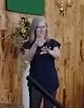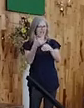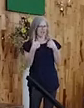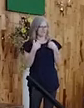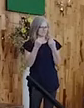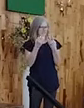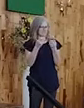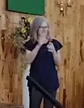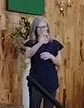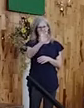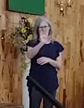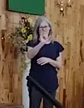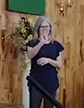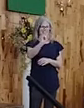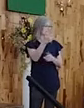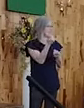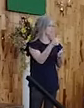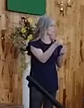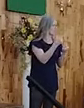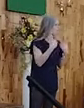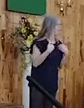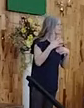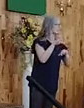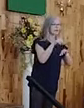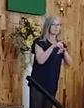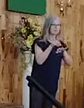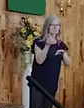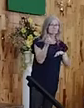don't know, anybody got diamond rings here?